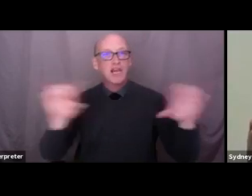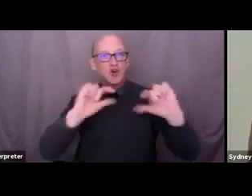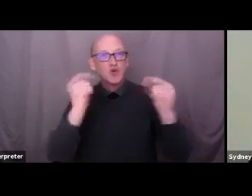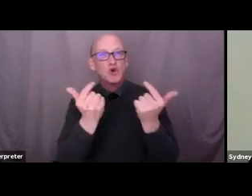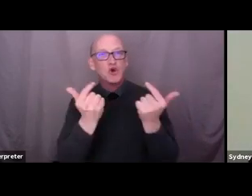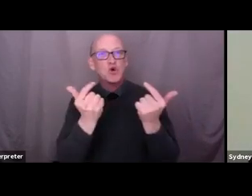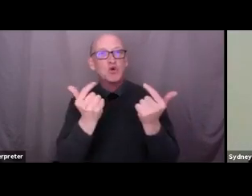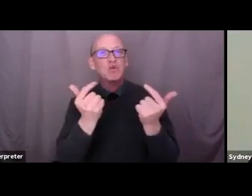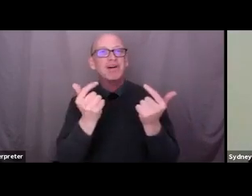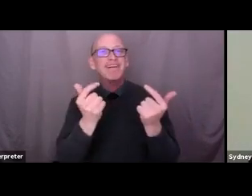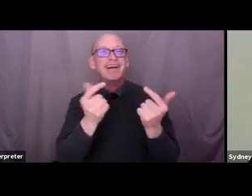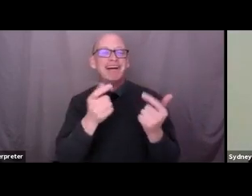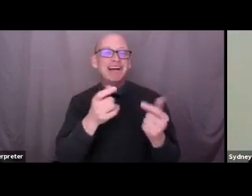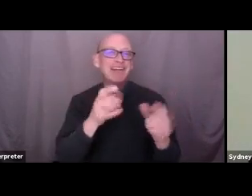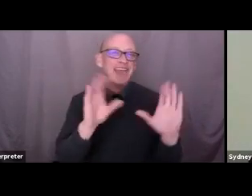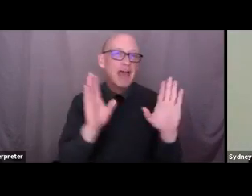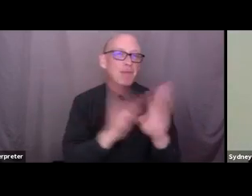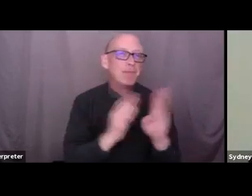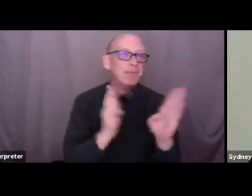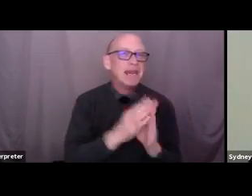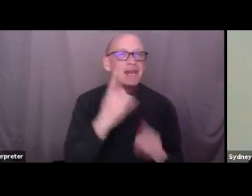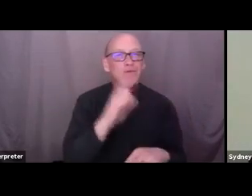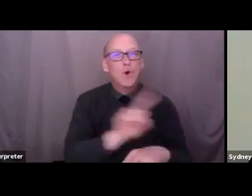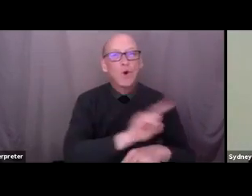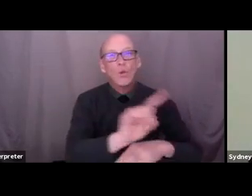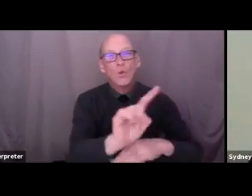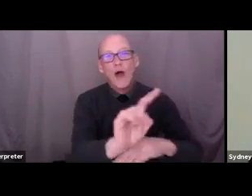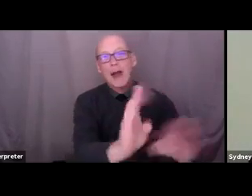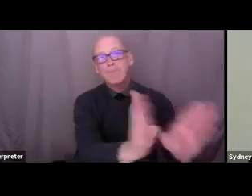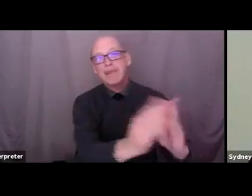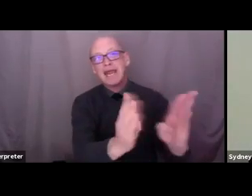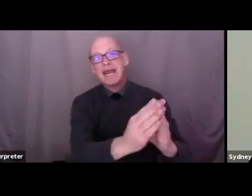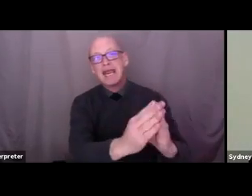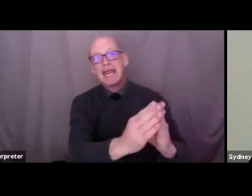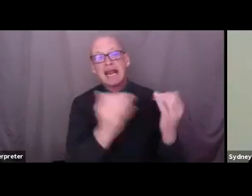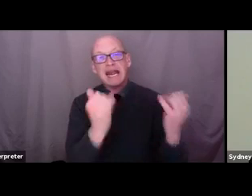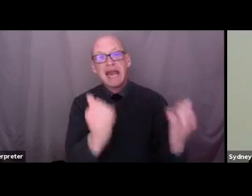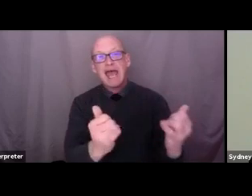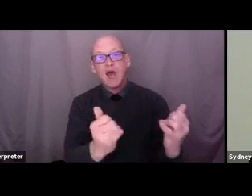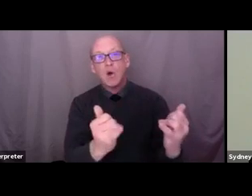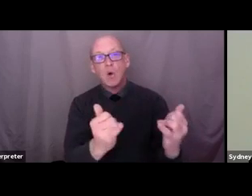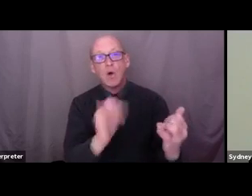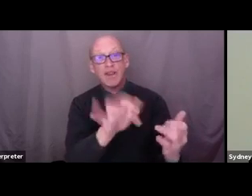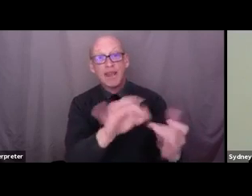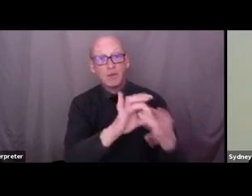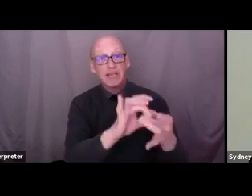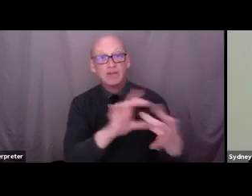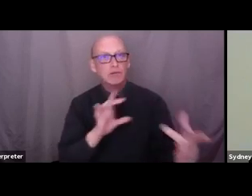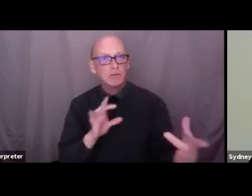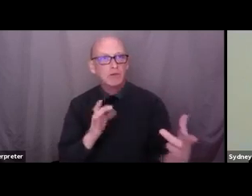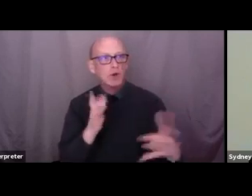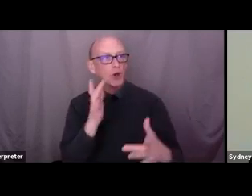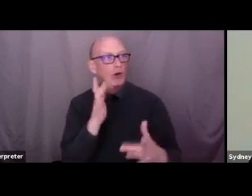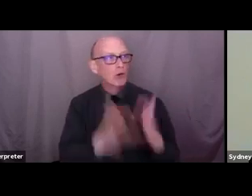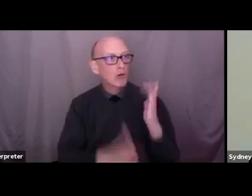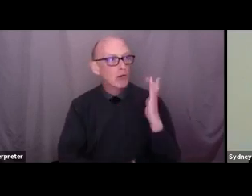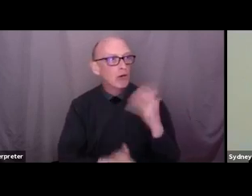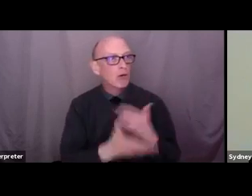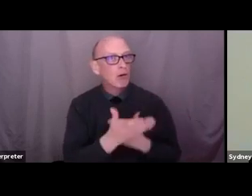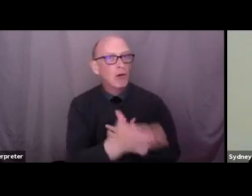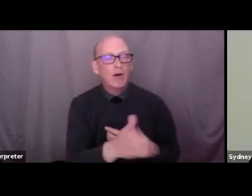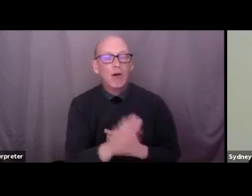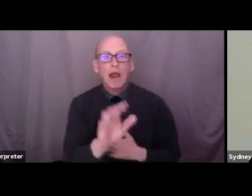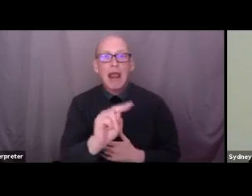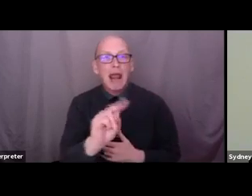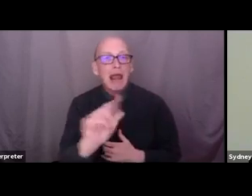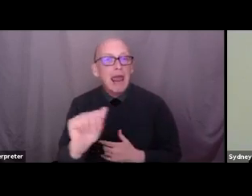every Sunday at 1 o'clock for their 1 o'clock meeting. And now all of a sudden they don't have those relationships anymore. And so NA,